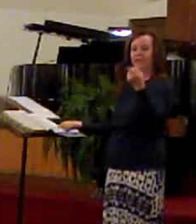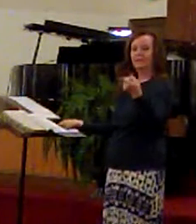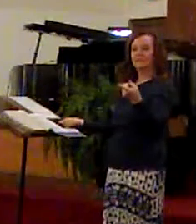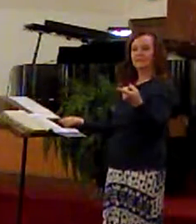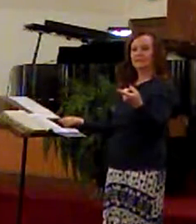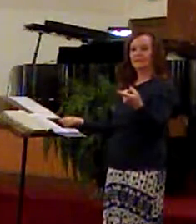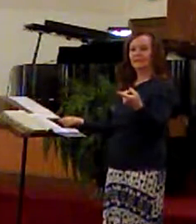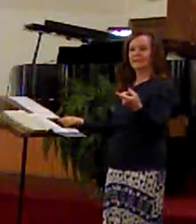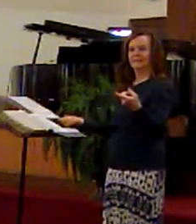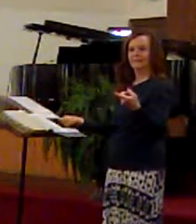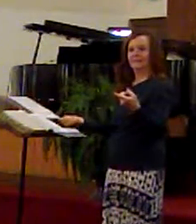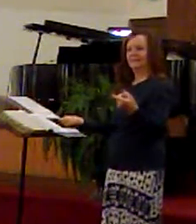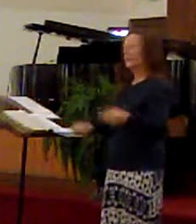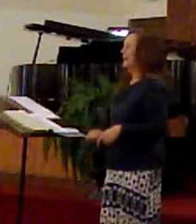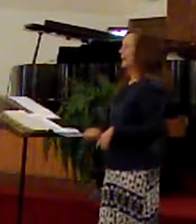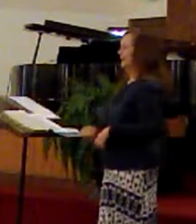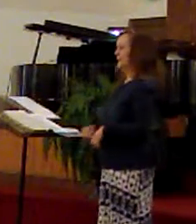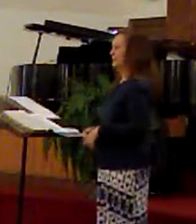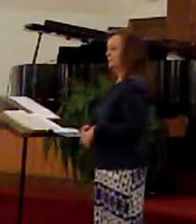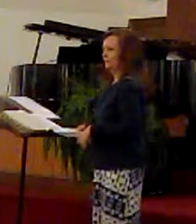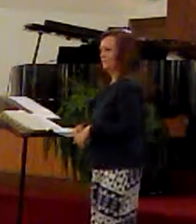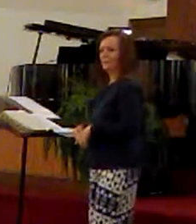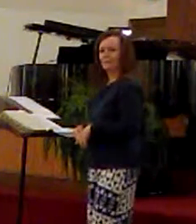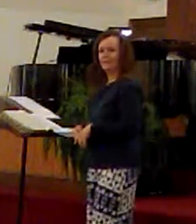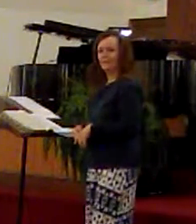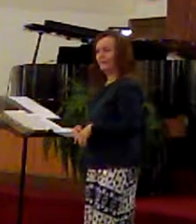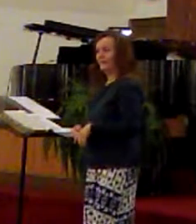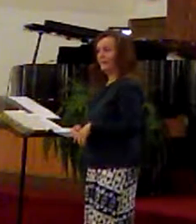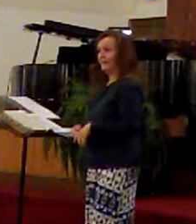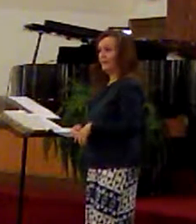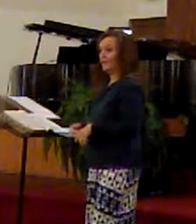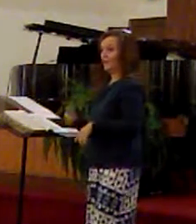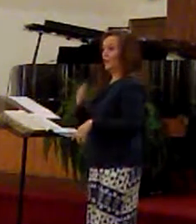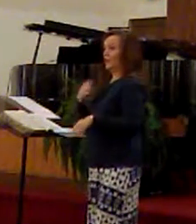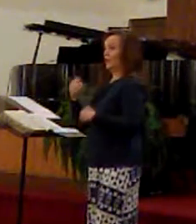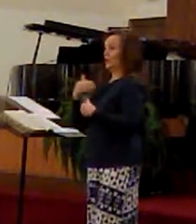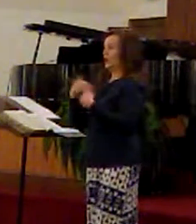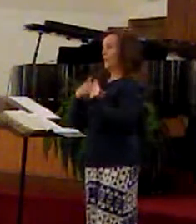an extra one, Miss Jennings? That's where the